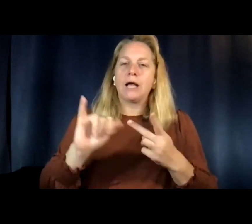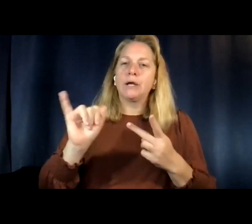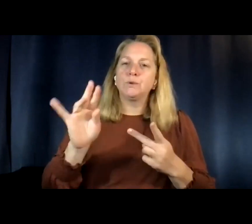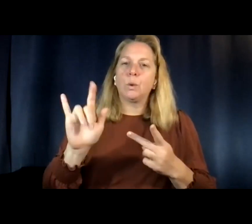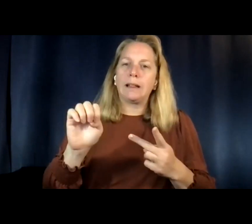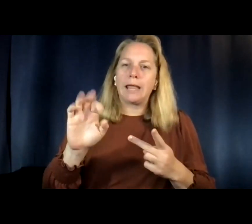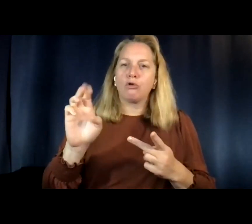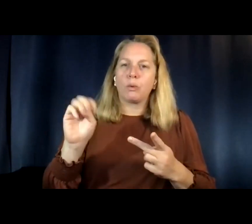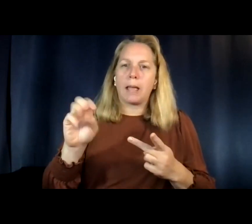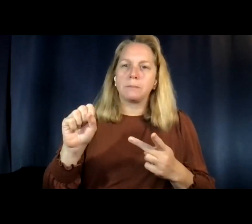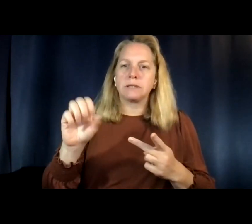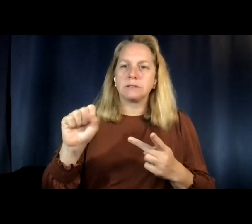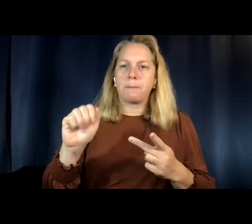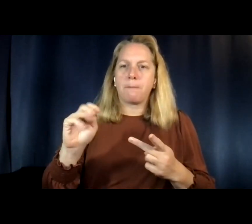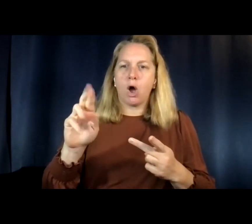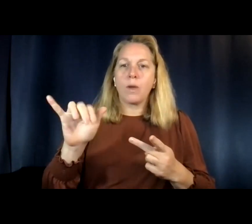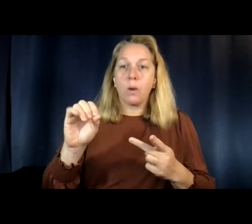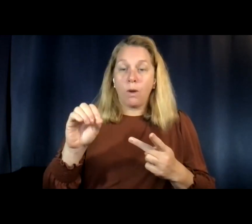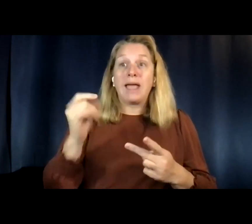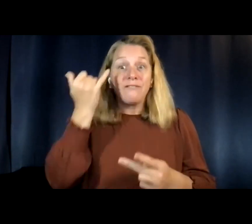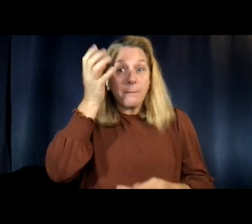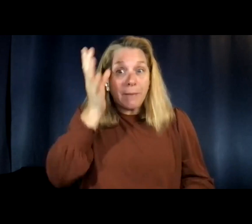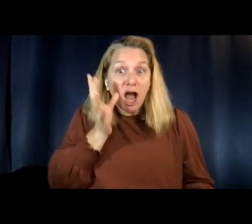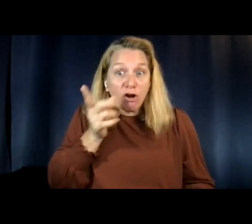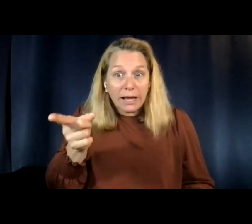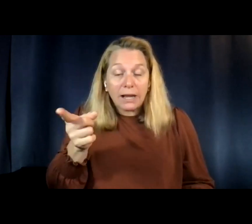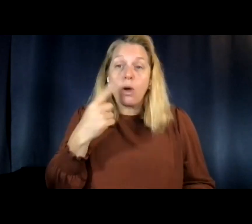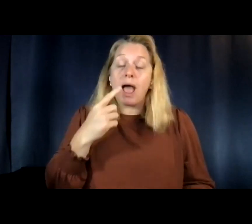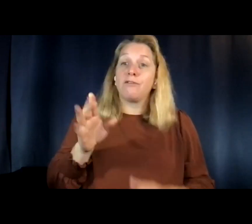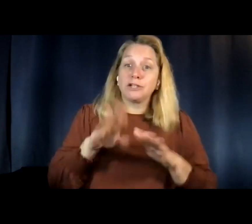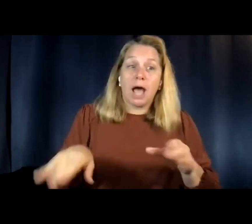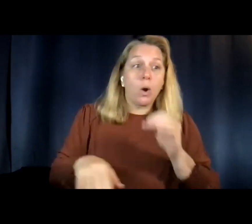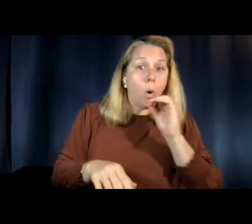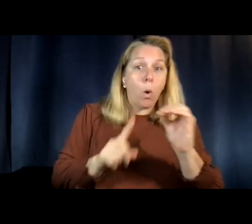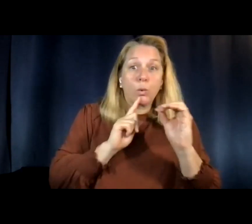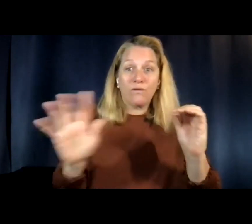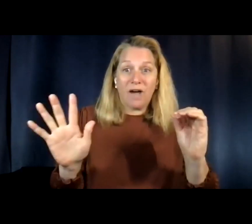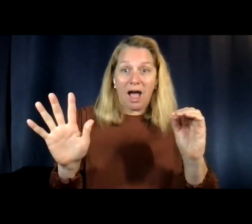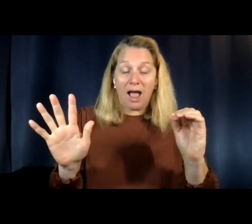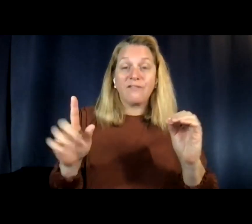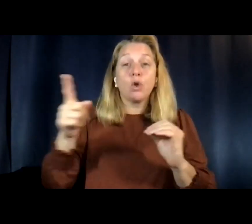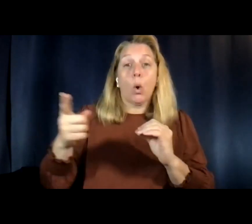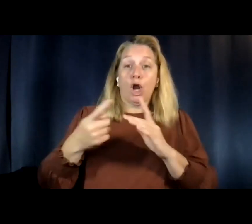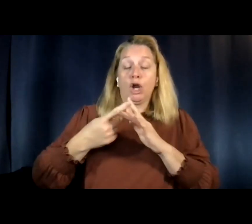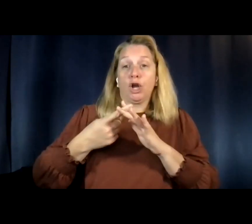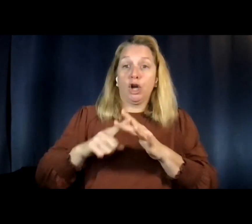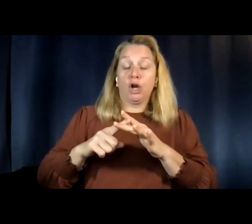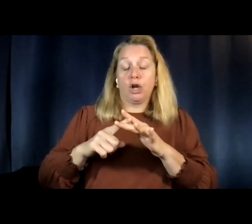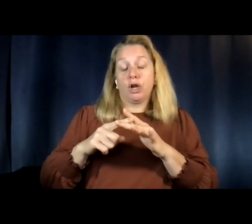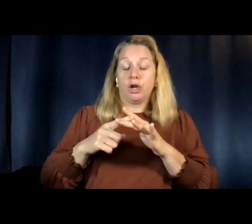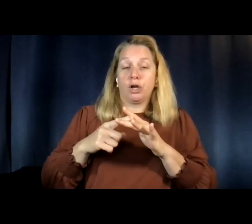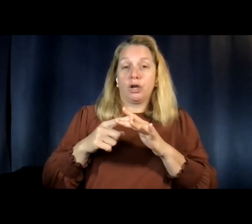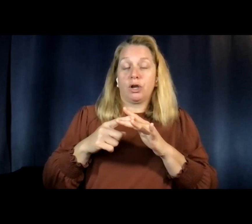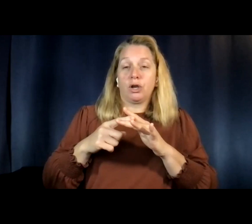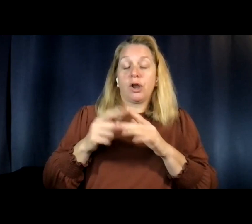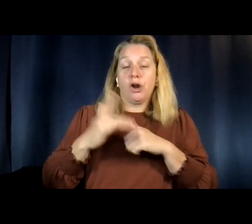Ramsamario. So if you're a parent out there and you have a child between the ages of 0 to 5, your early start teacher, which is what we